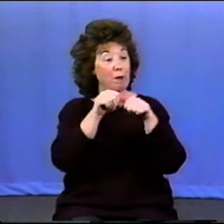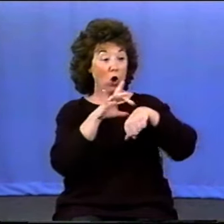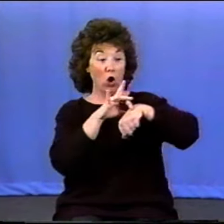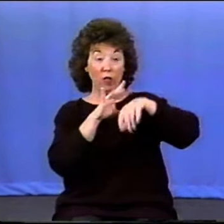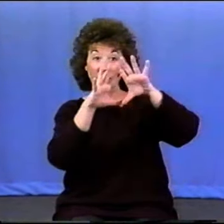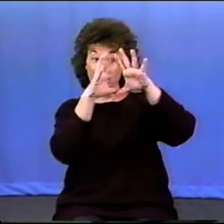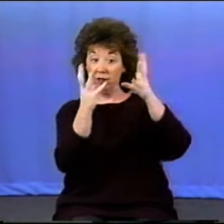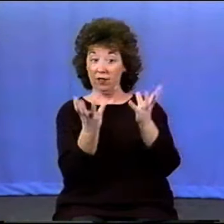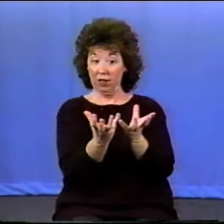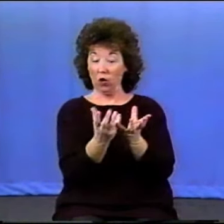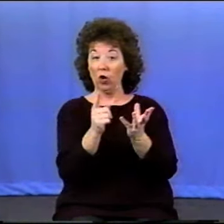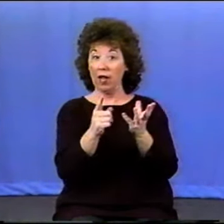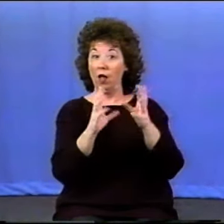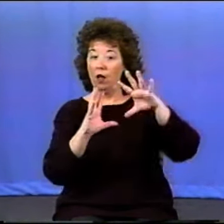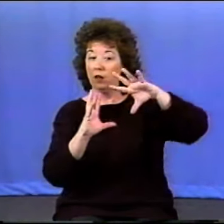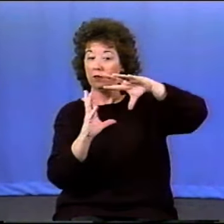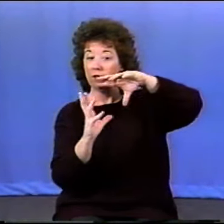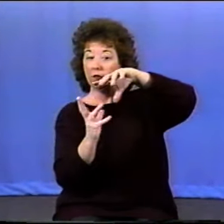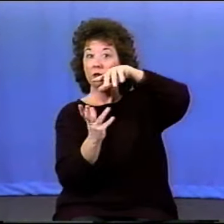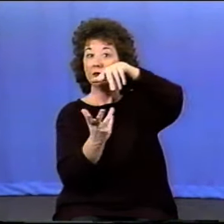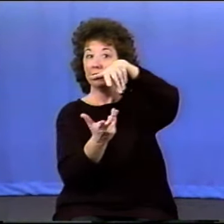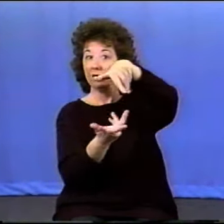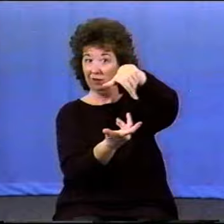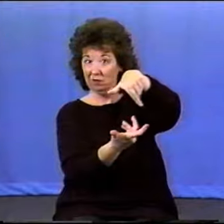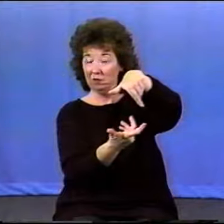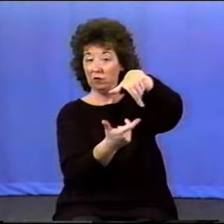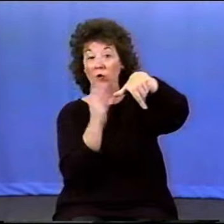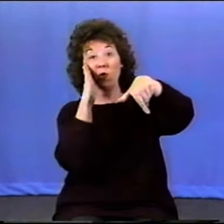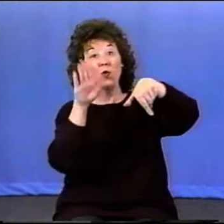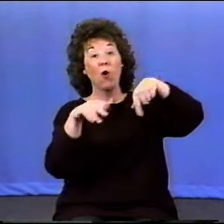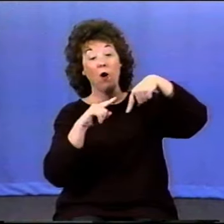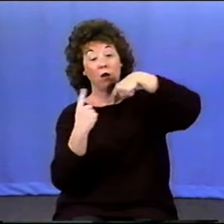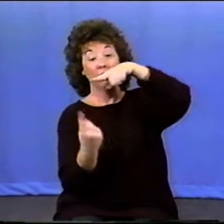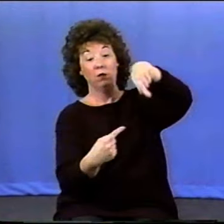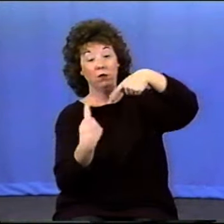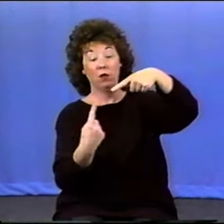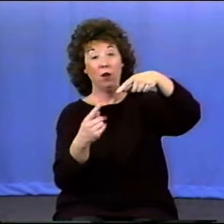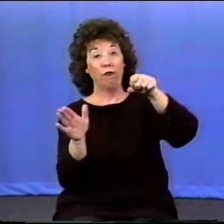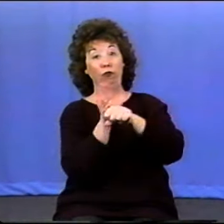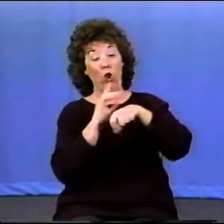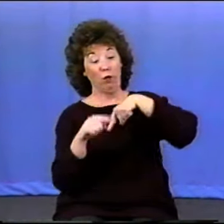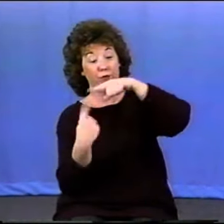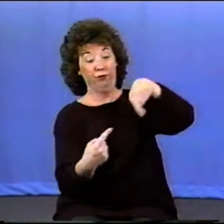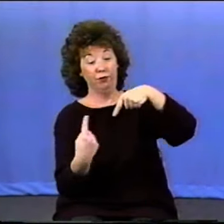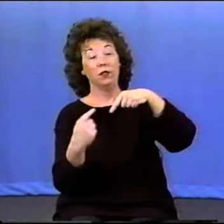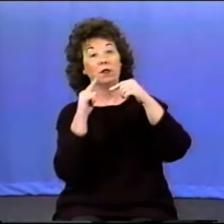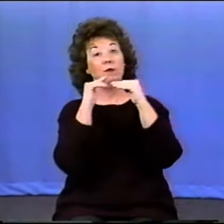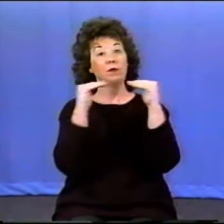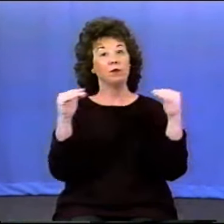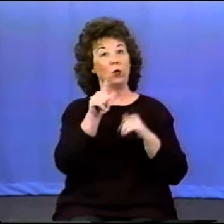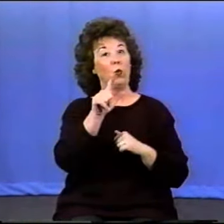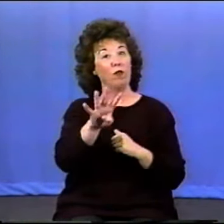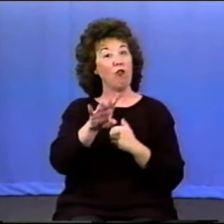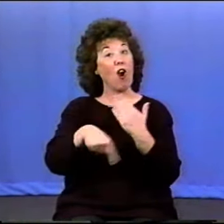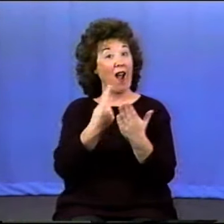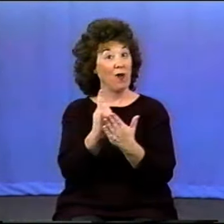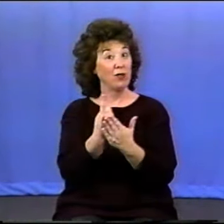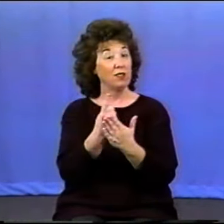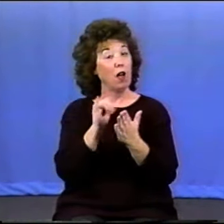axis. Every 24 hours, it makes a complete spin. That's how we define a day, is the time it